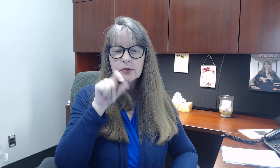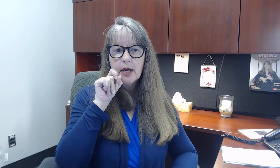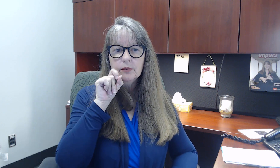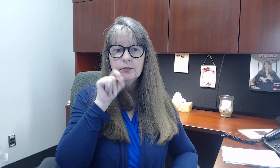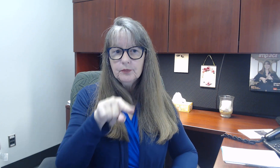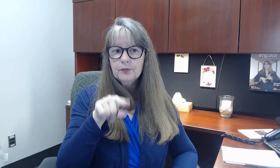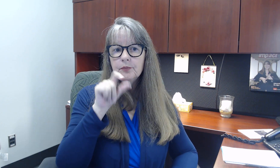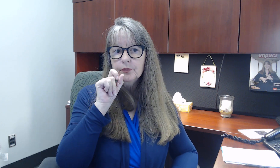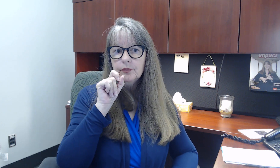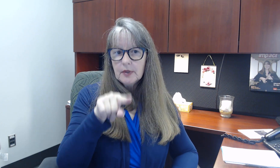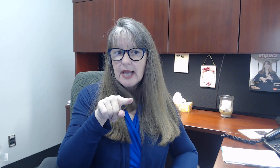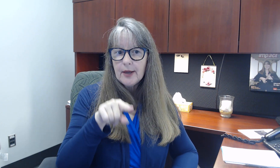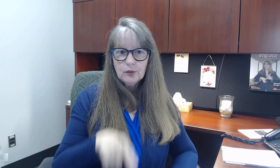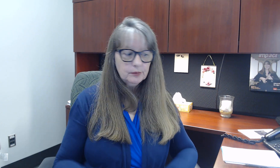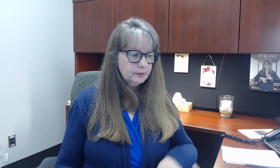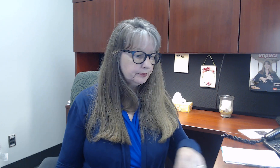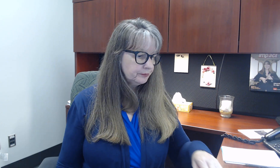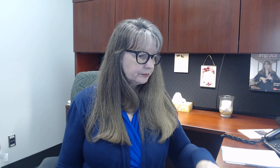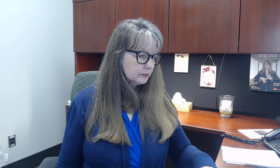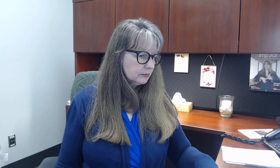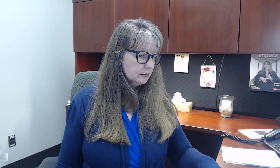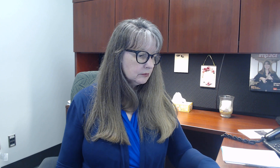out. Tattle.